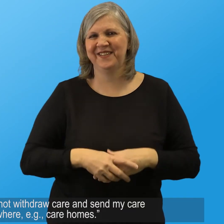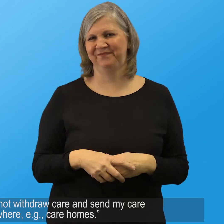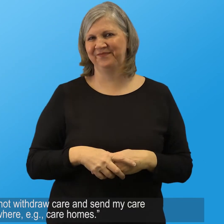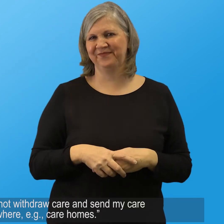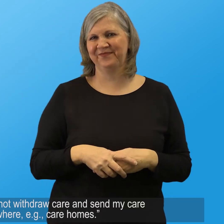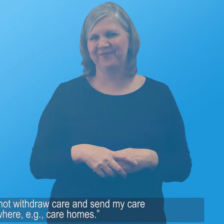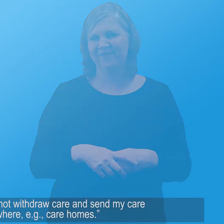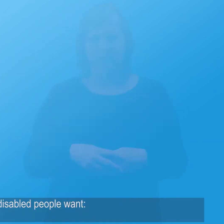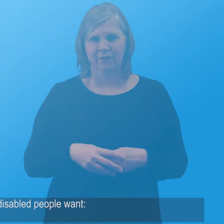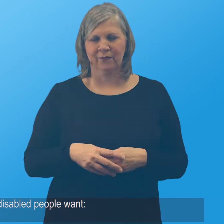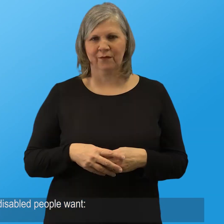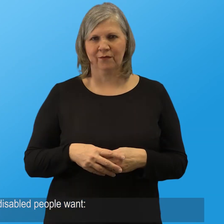care homes.